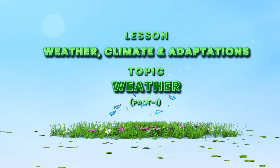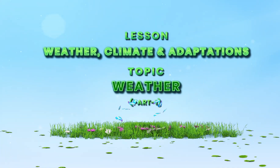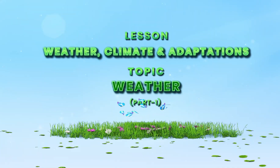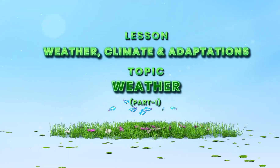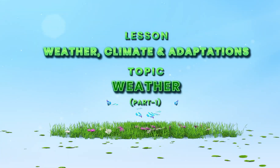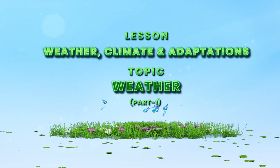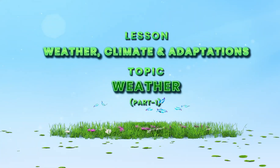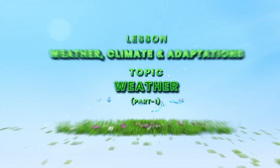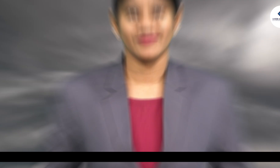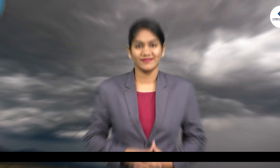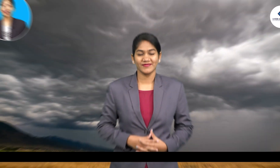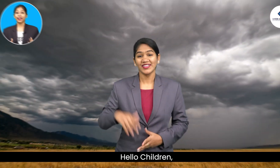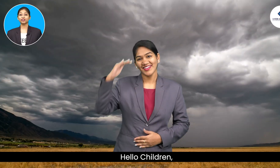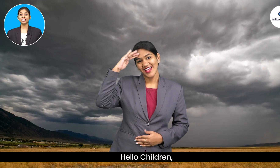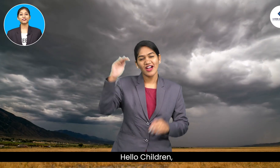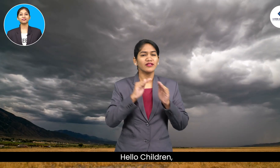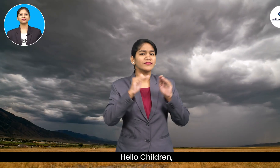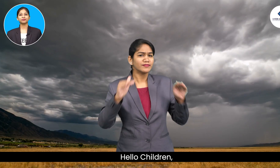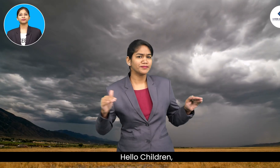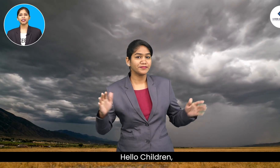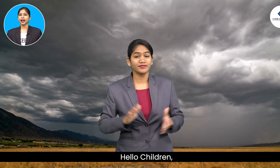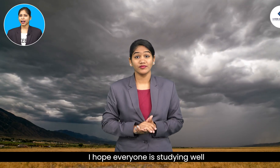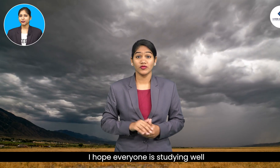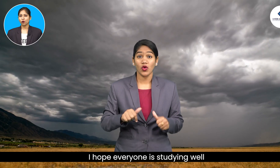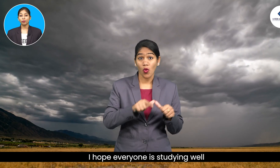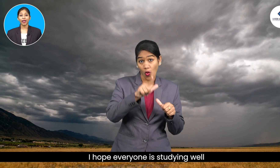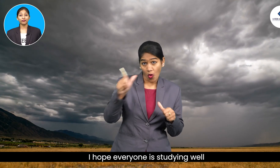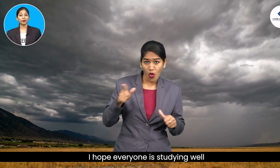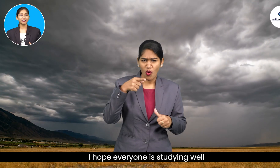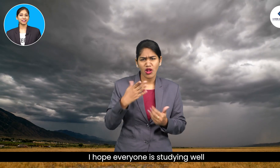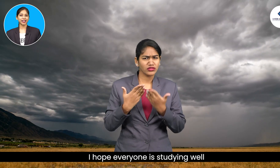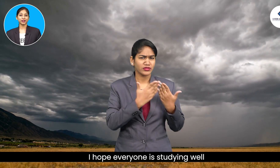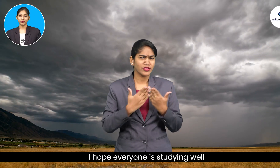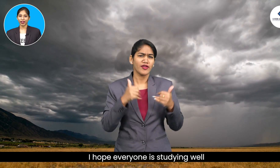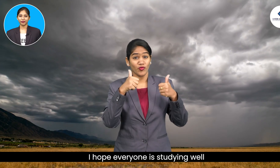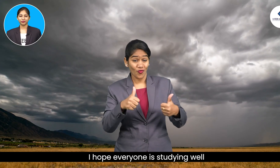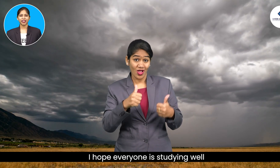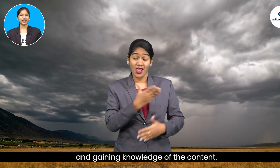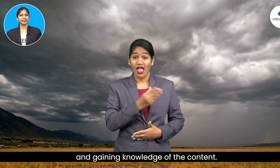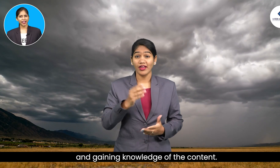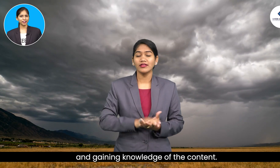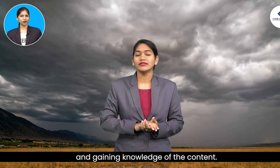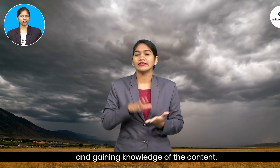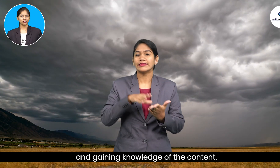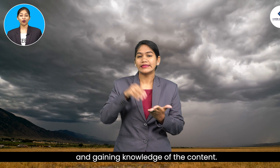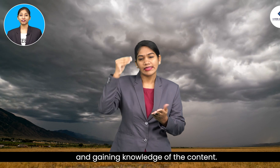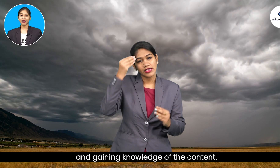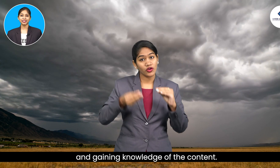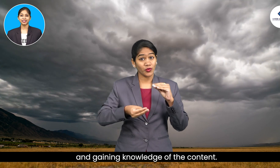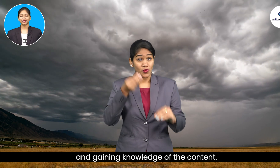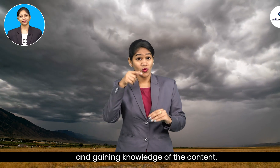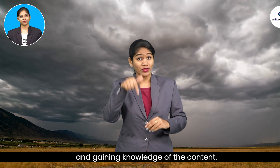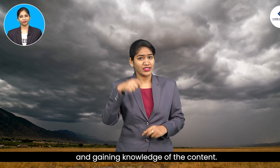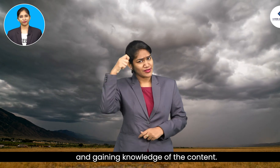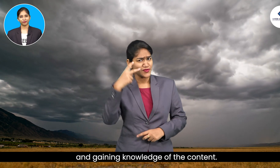Transcription Hello children, I hope everyone is studying well and gaining knowledge of the